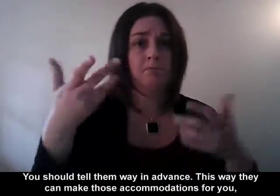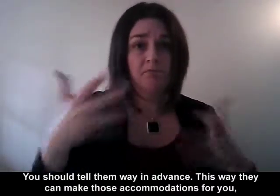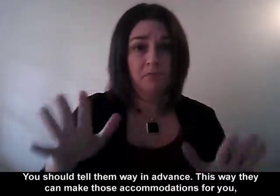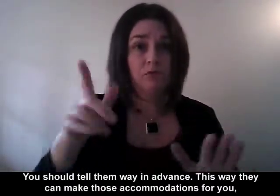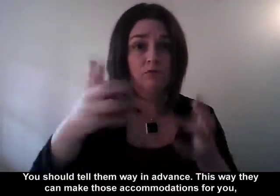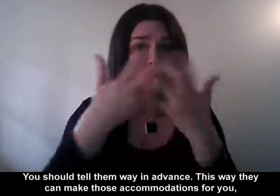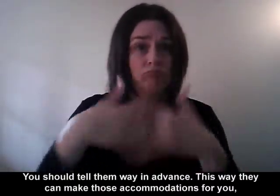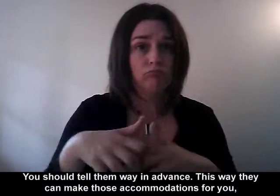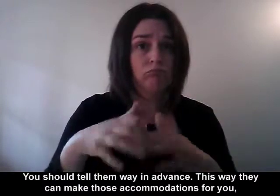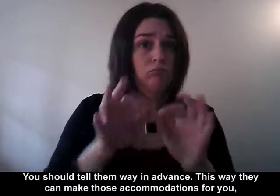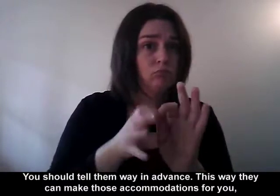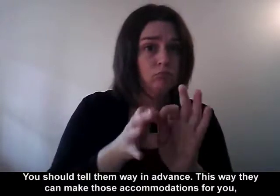those accommodations for you,